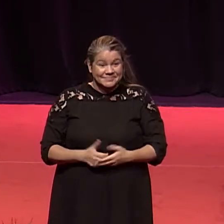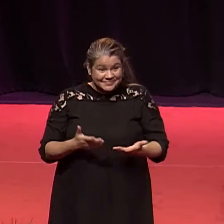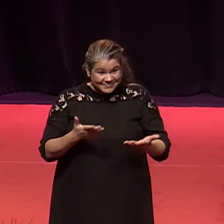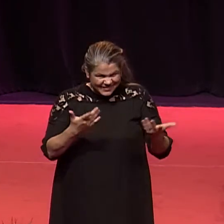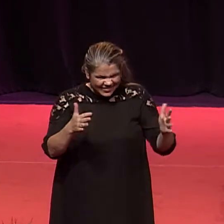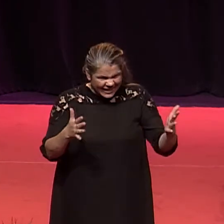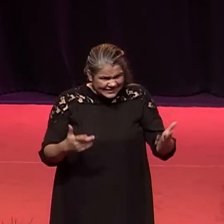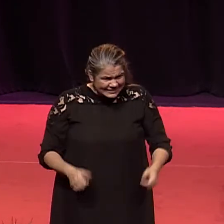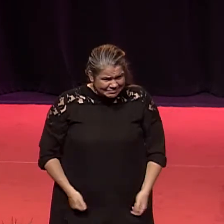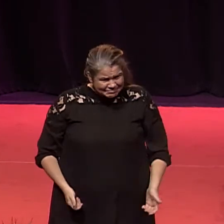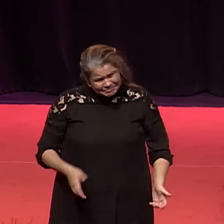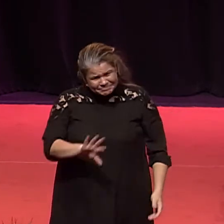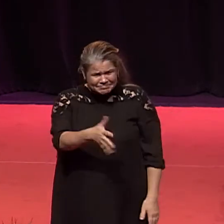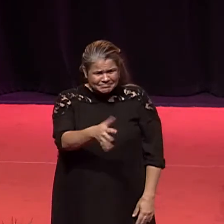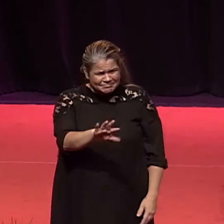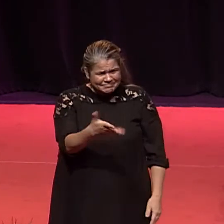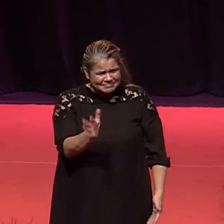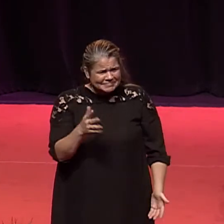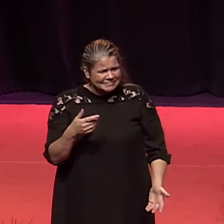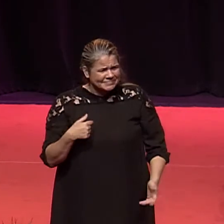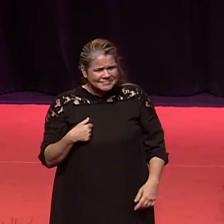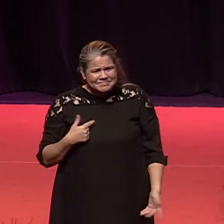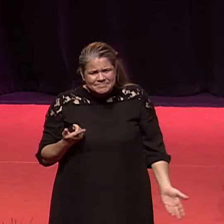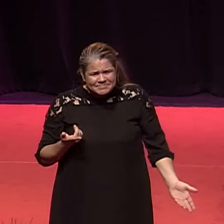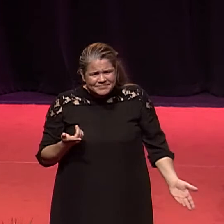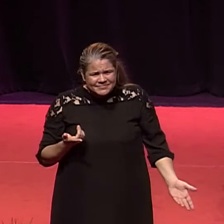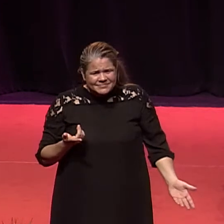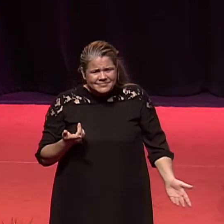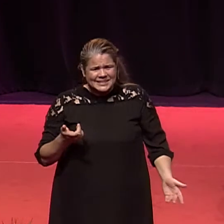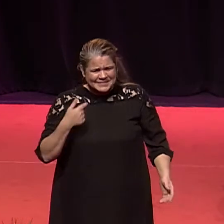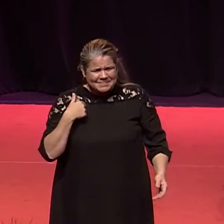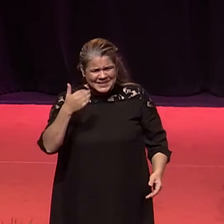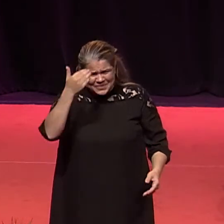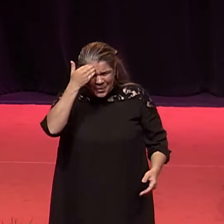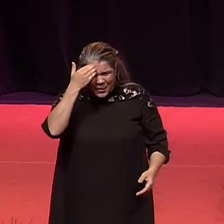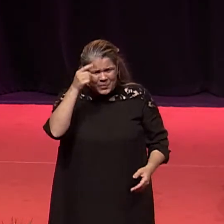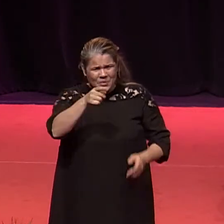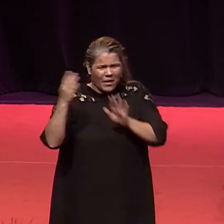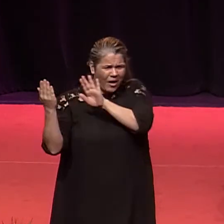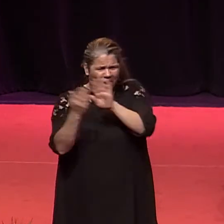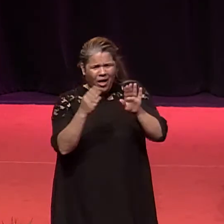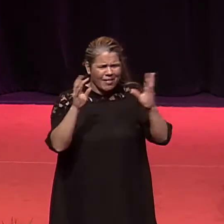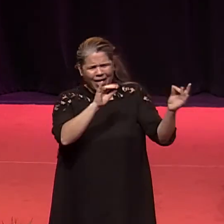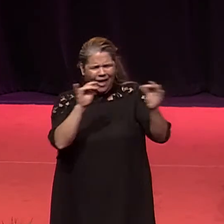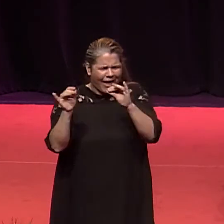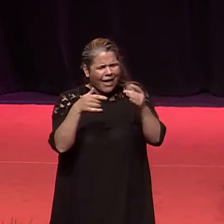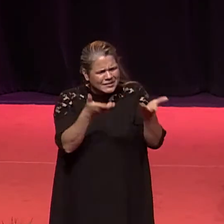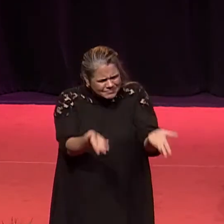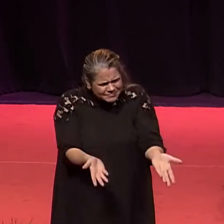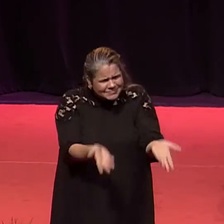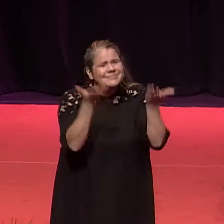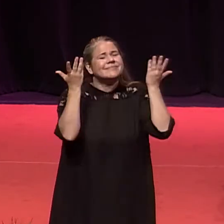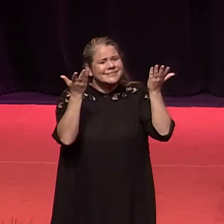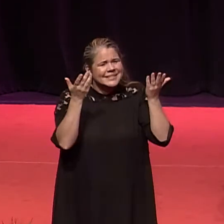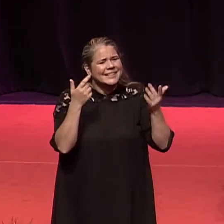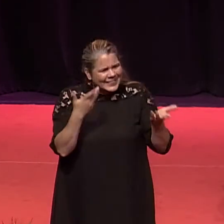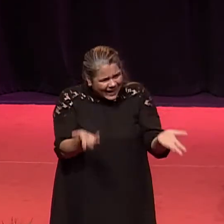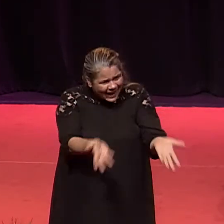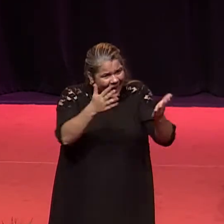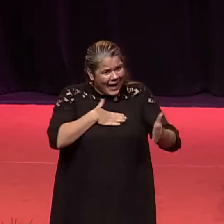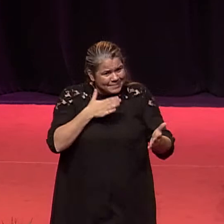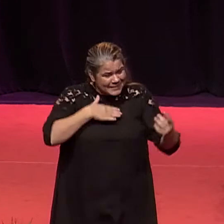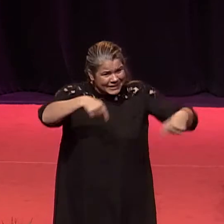Seriously, that's the best you can do? I've heard this group before. You're much louder than that. Let's try again. Are you happy to be